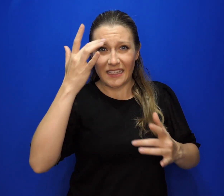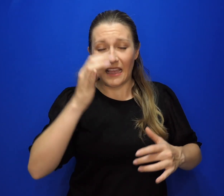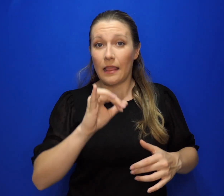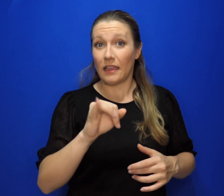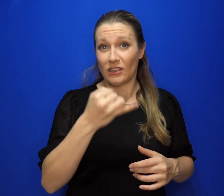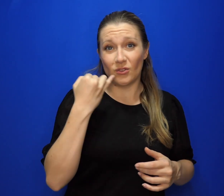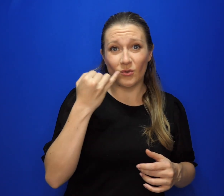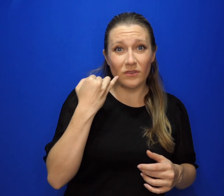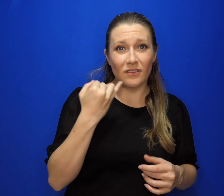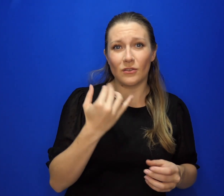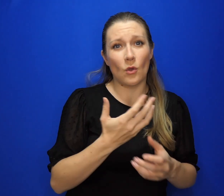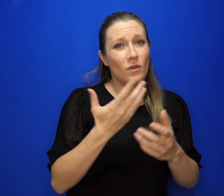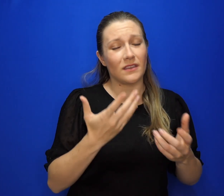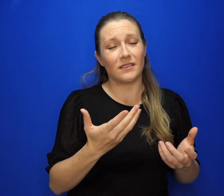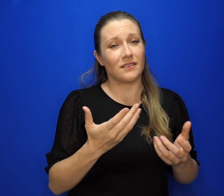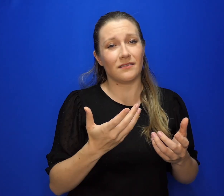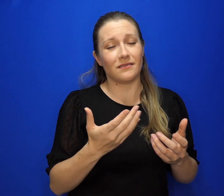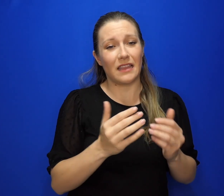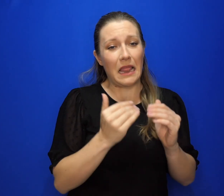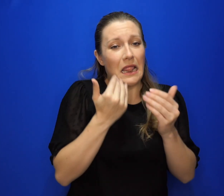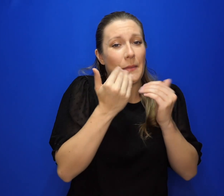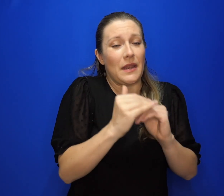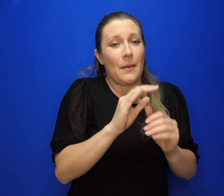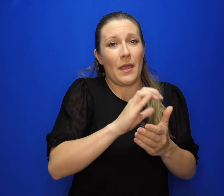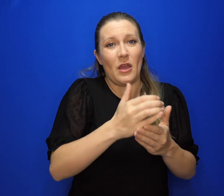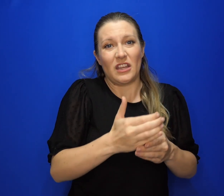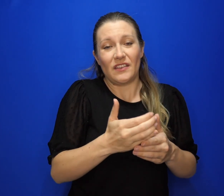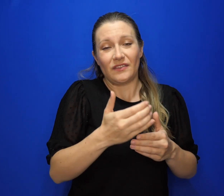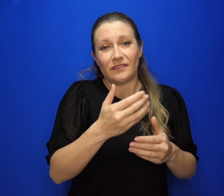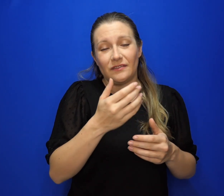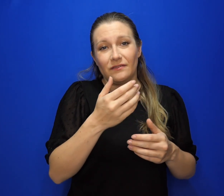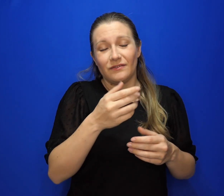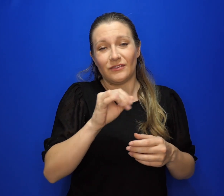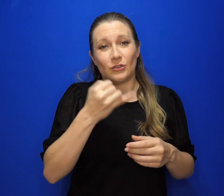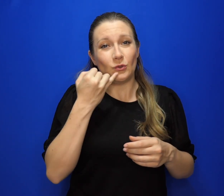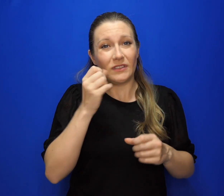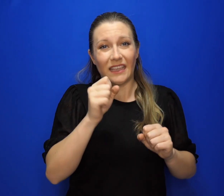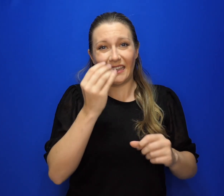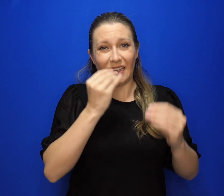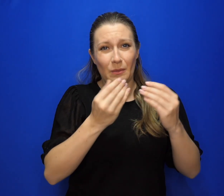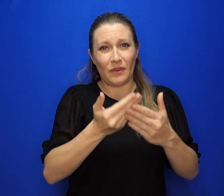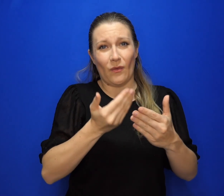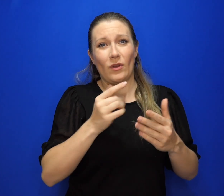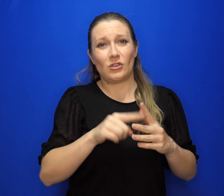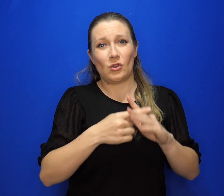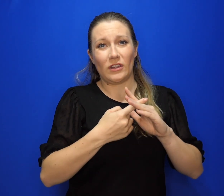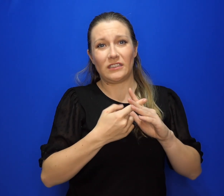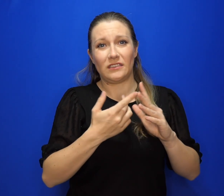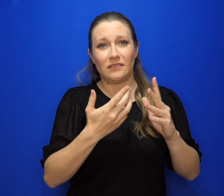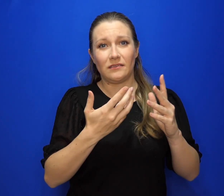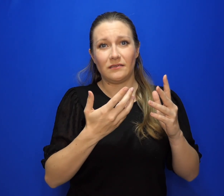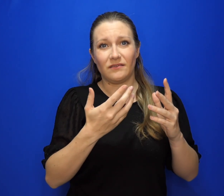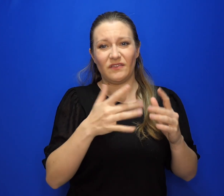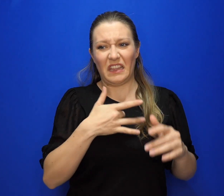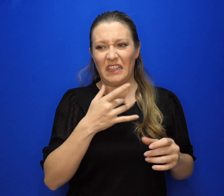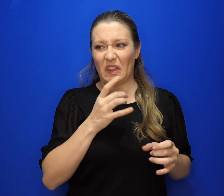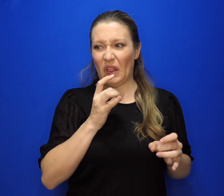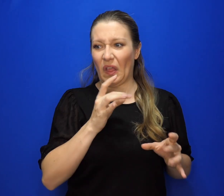liquid you can put in before you start feeling yuck, right? So teeny tiny amounts, maple syrup or honey, even a teaspoon